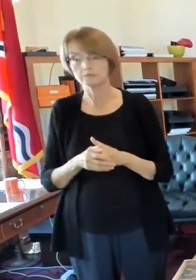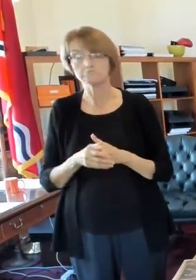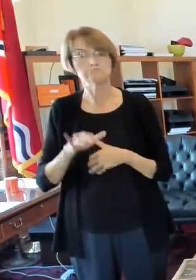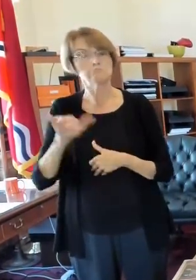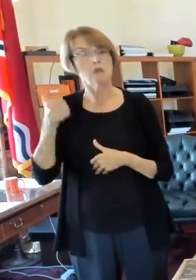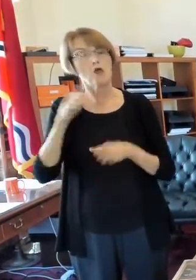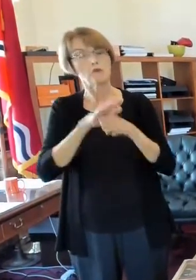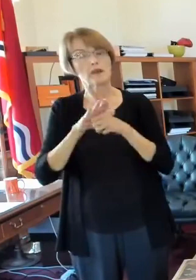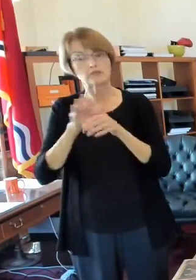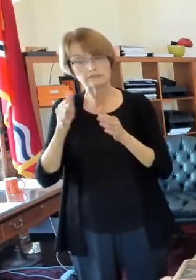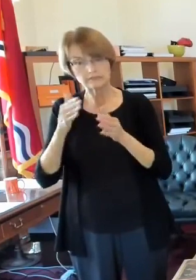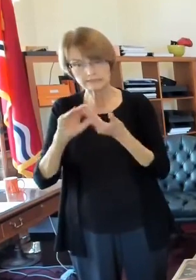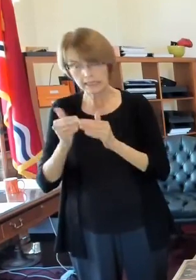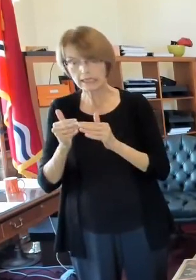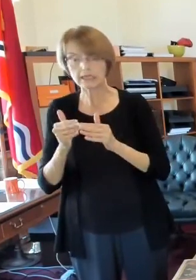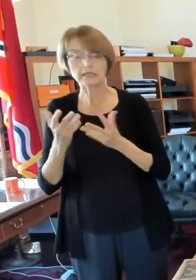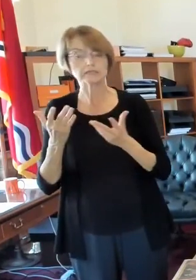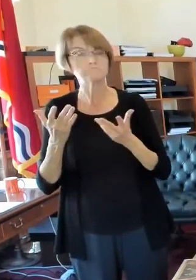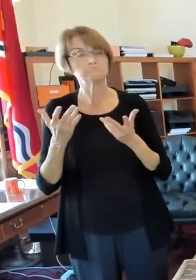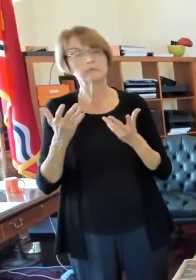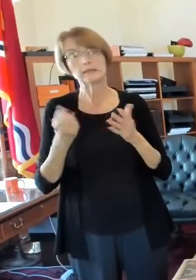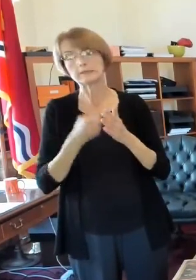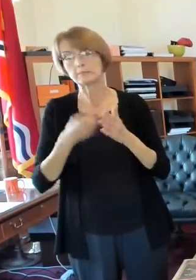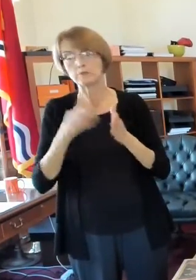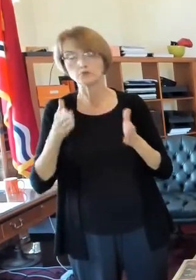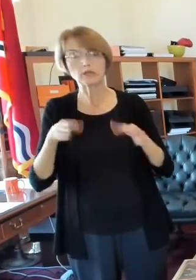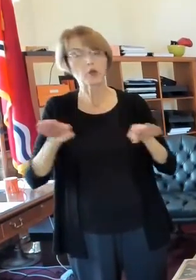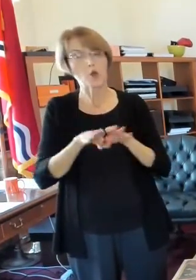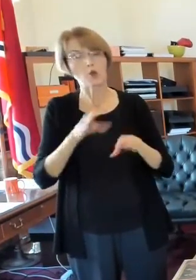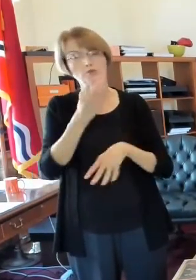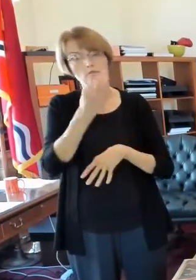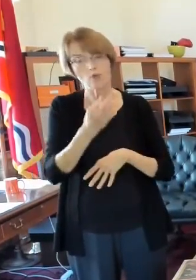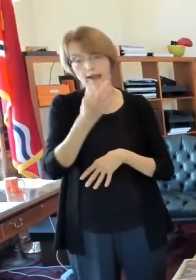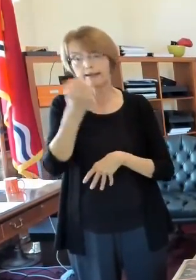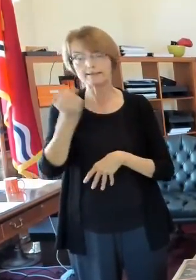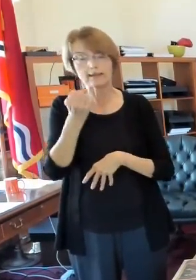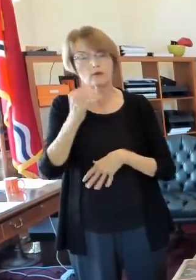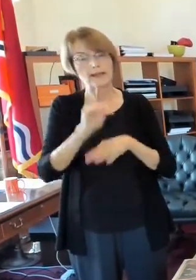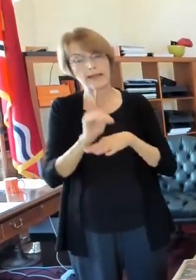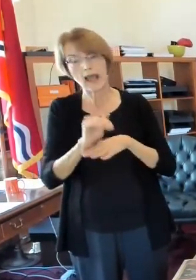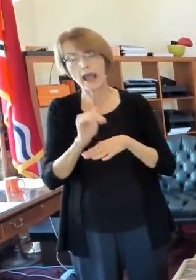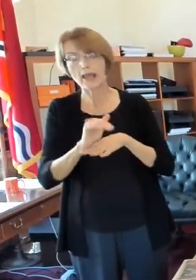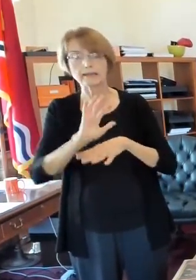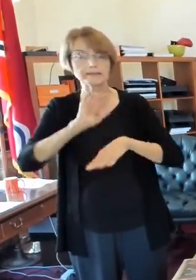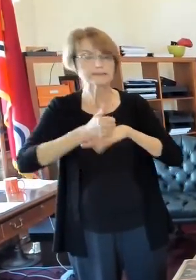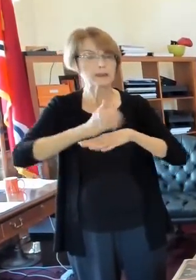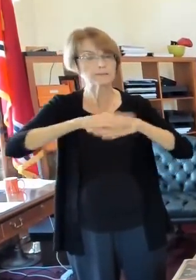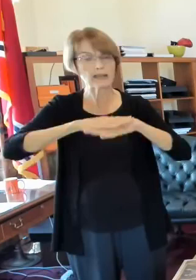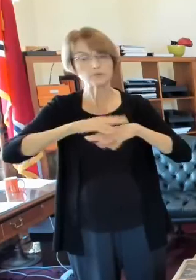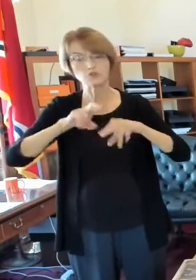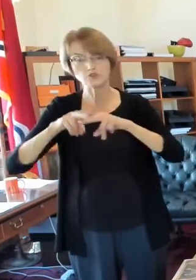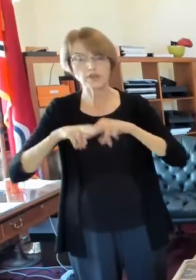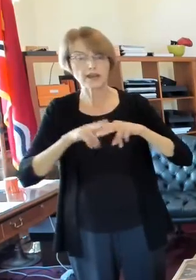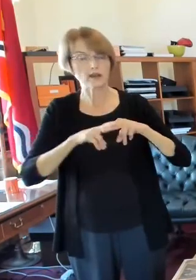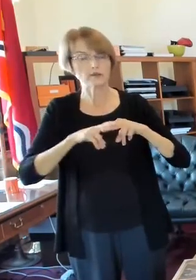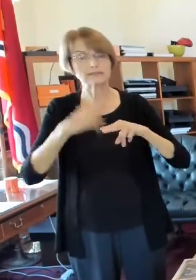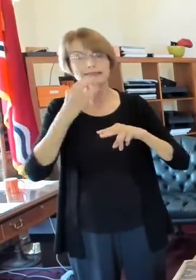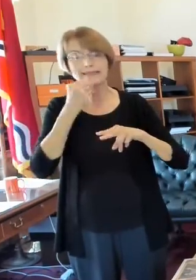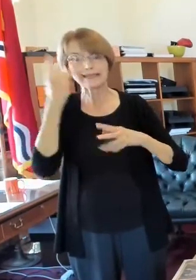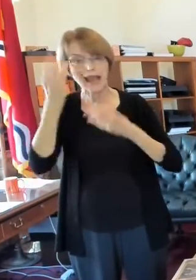for, Friday and Saturday night, for example, put tables and chairs out. Yeah, that would be